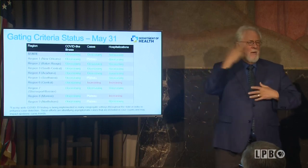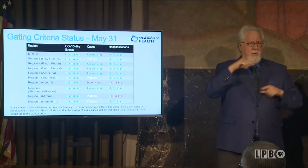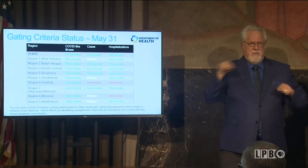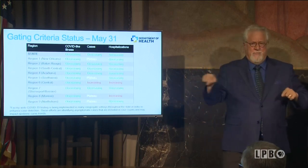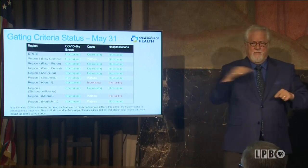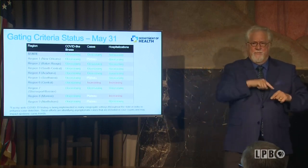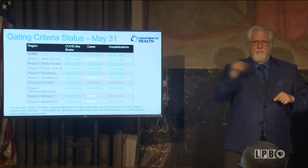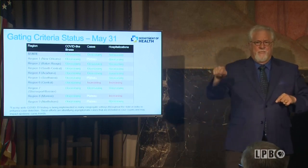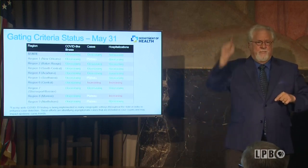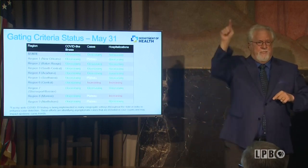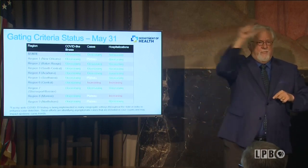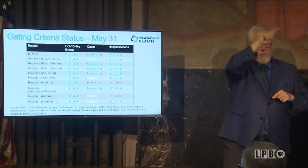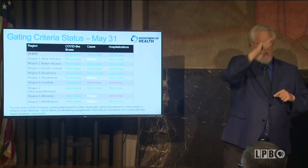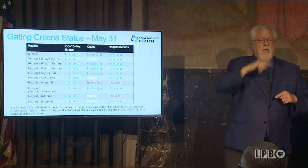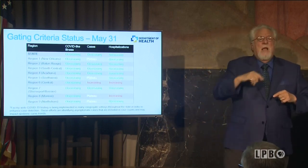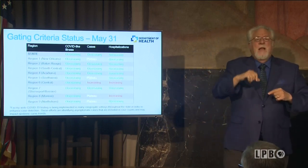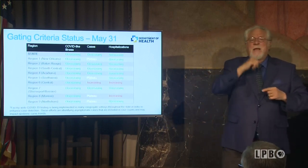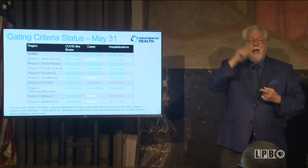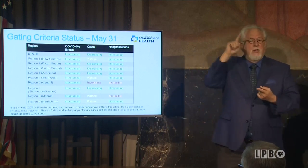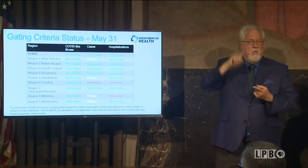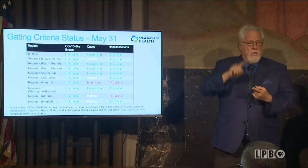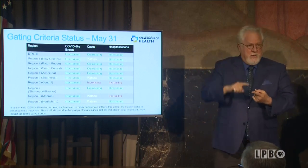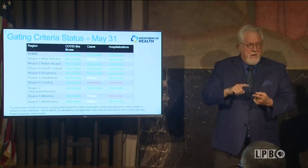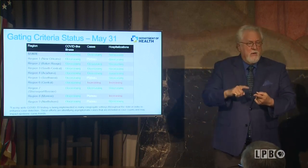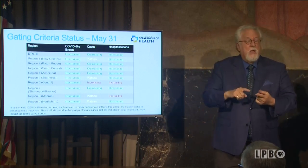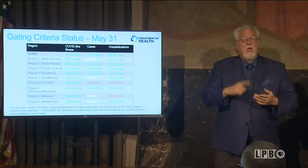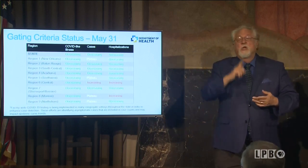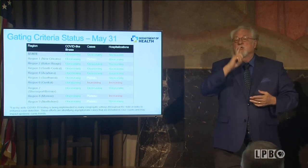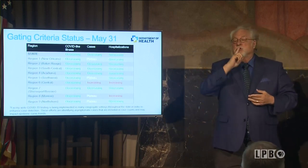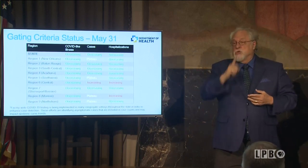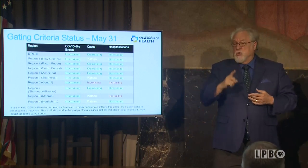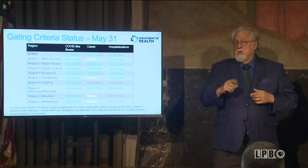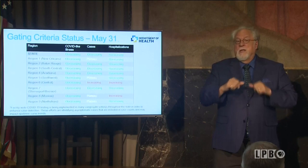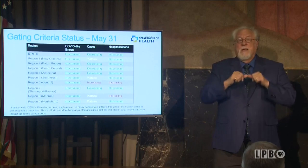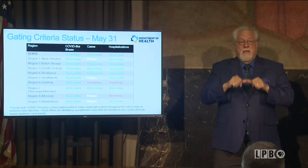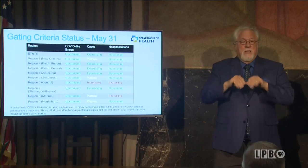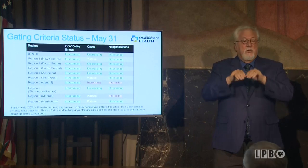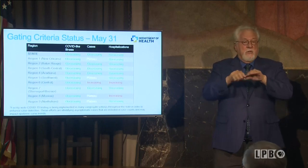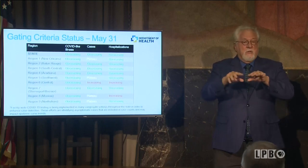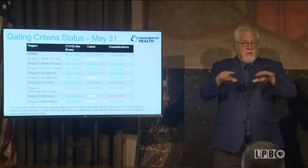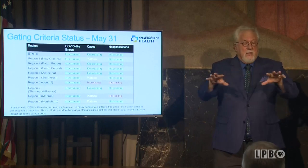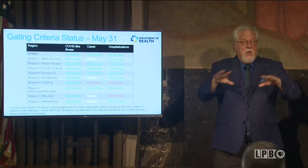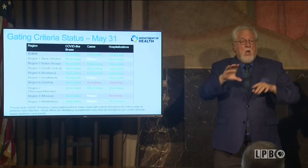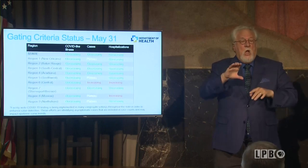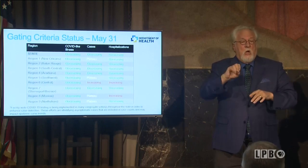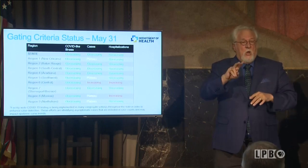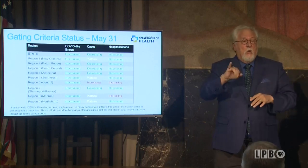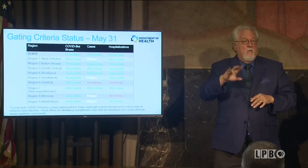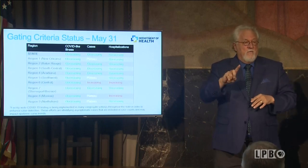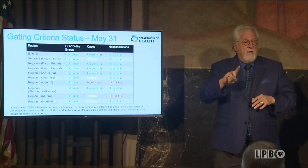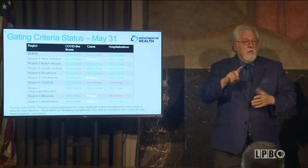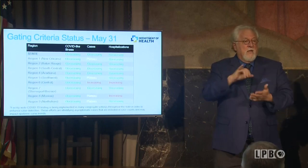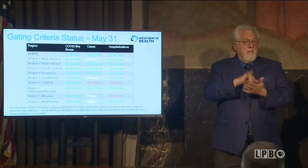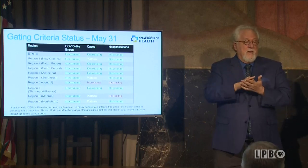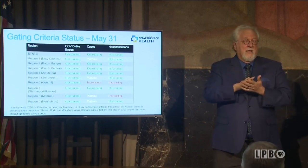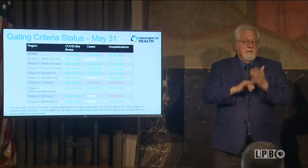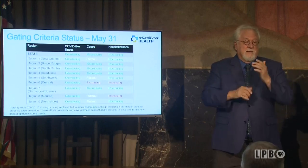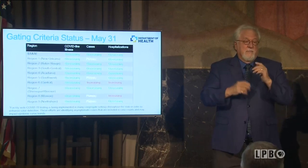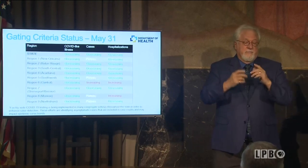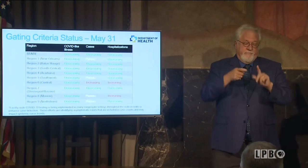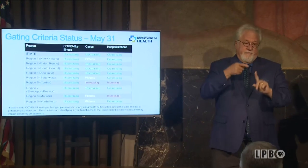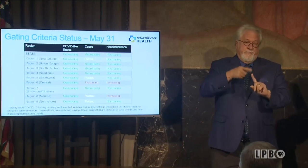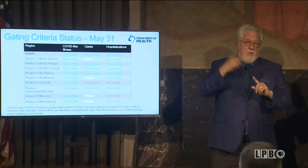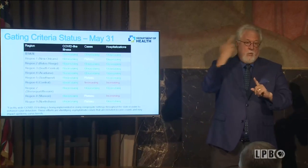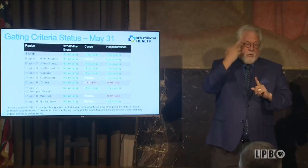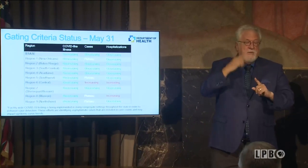those cases not going down. Certainly, continued transmission of COVID being the most underlying cause.